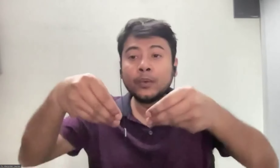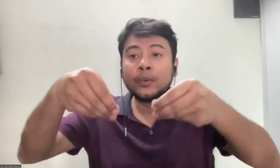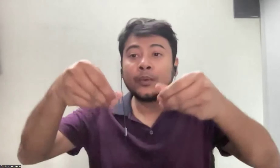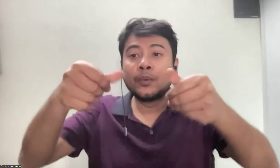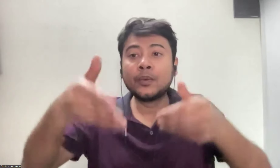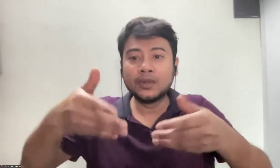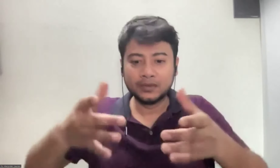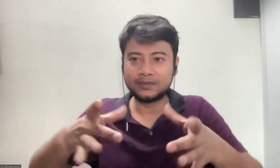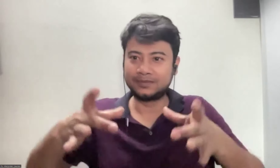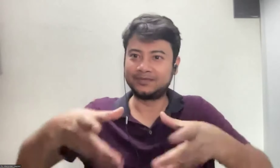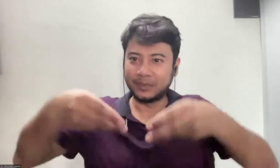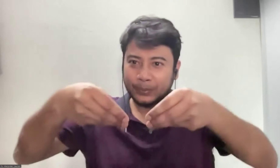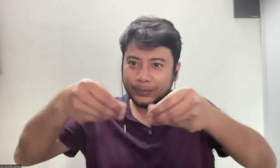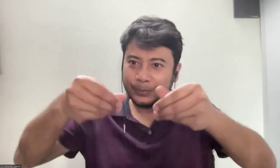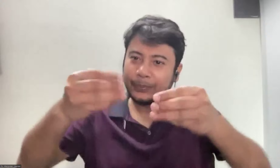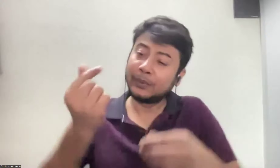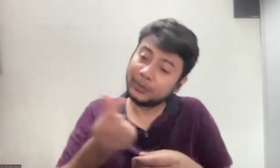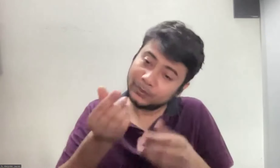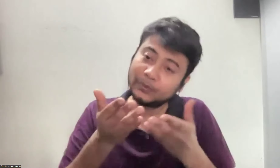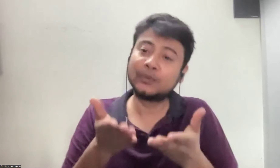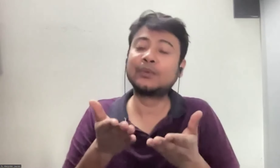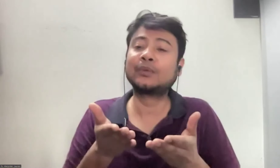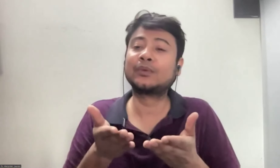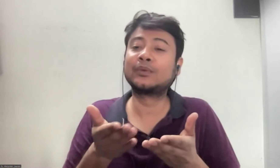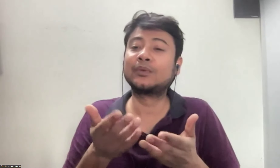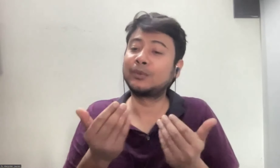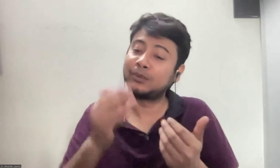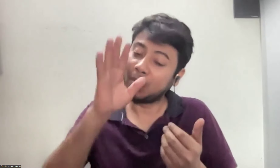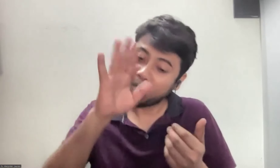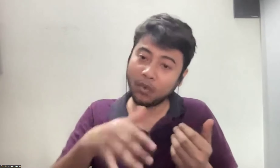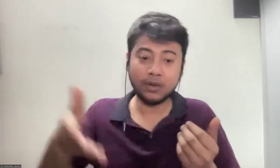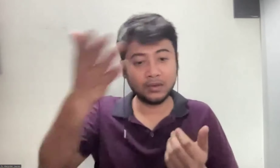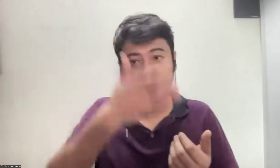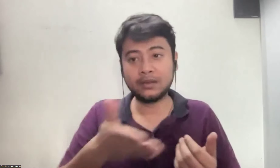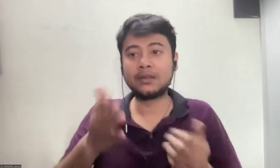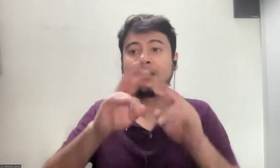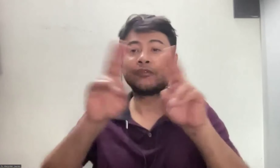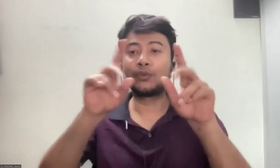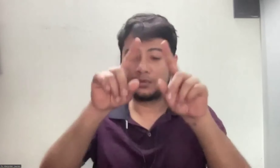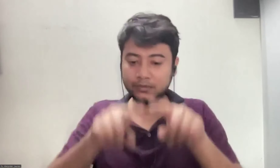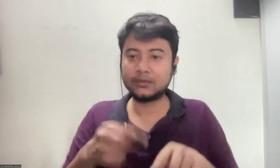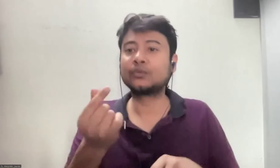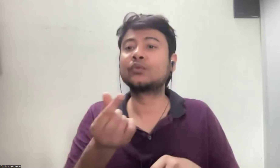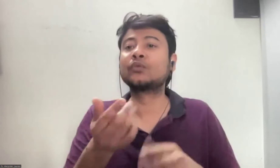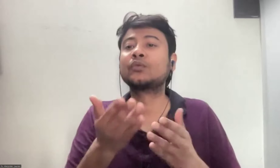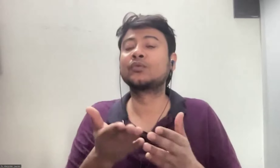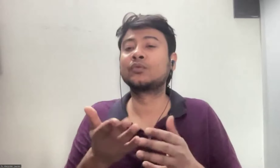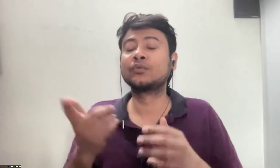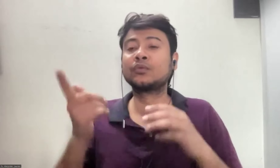beautiful garland made of Tulsi. And, you know, we stick Tulsi leaf at the feet of the Lord.